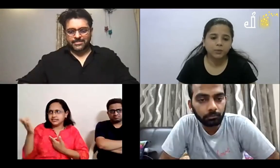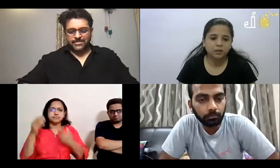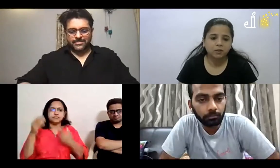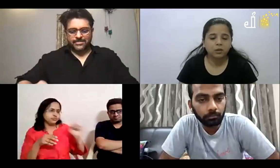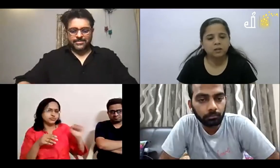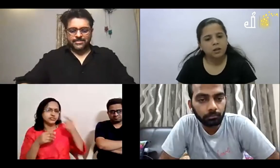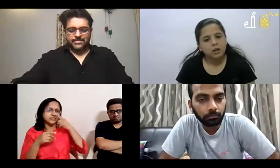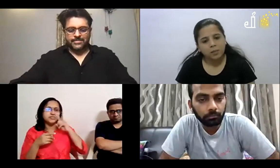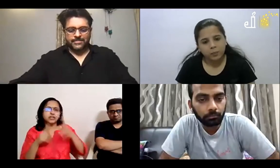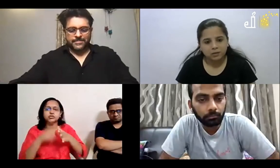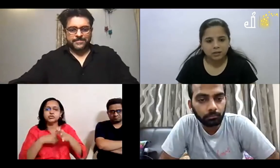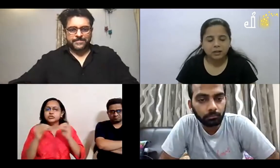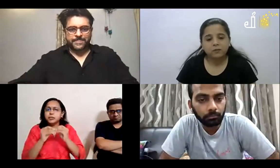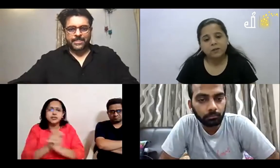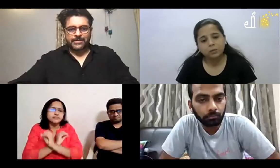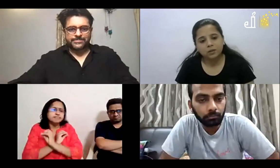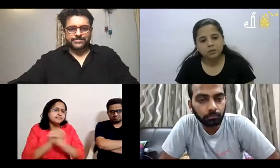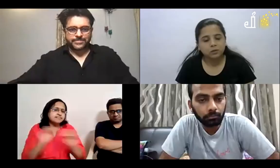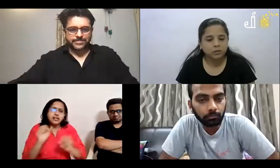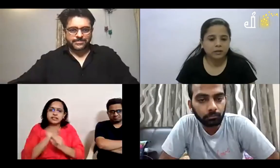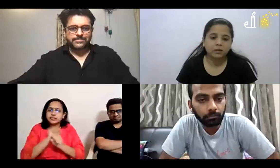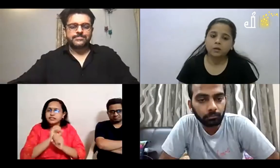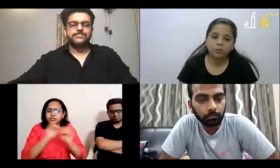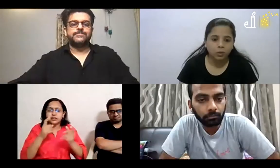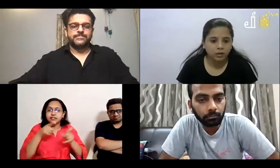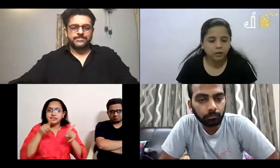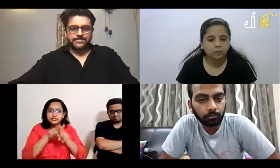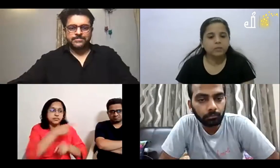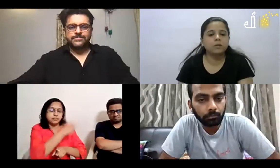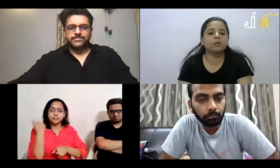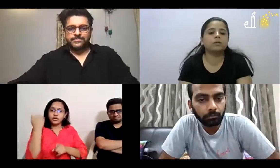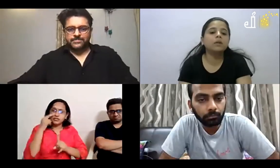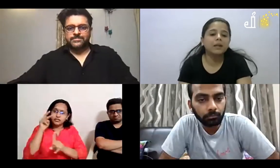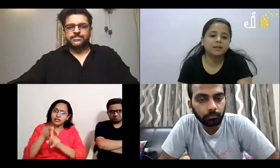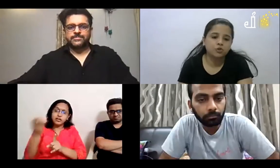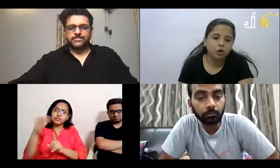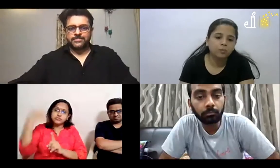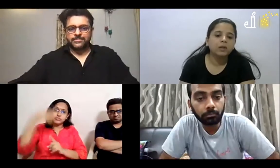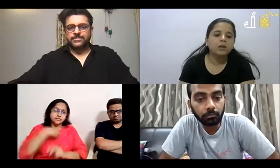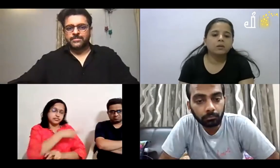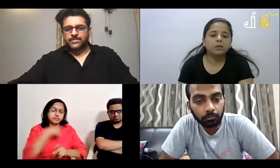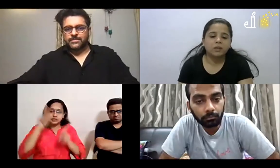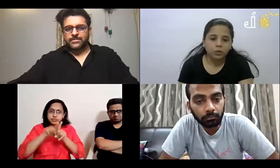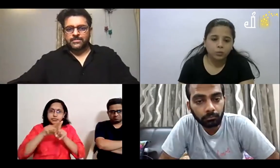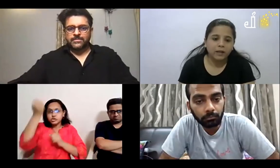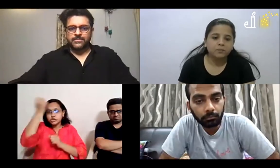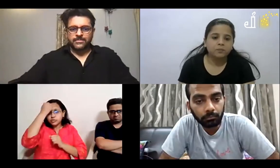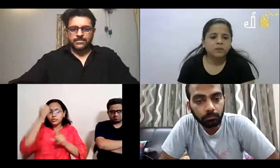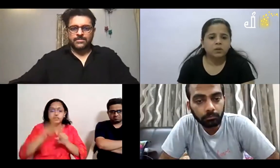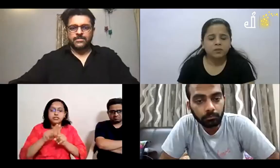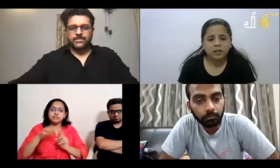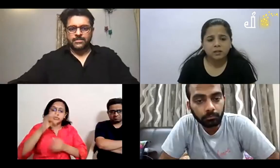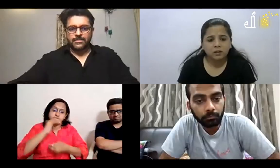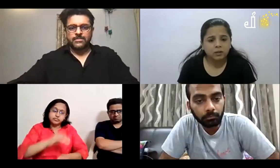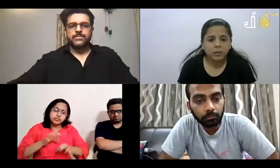the perspectives. I was like, my parents are deaf. His parents are also deaf. They are not working. We didn't get the job, not the good one.